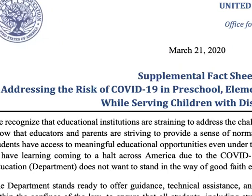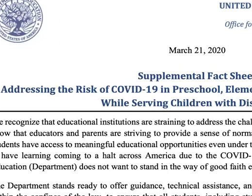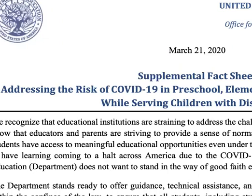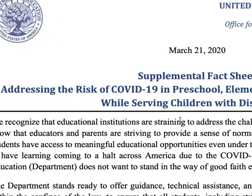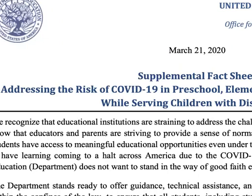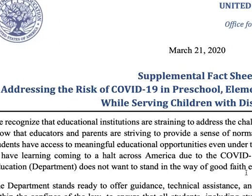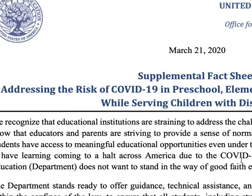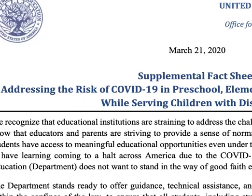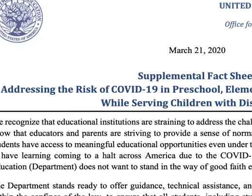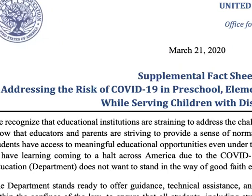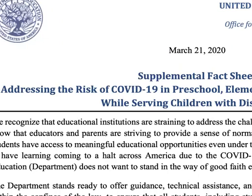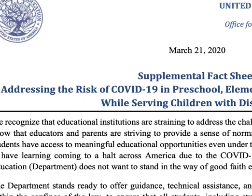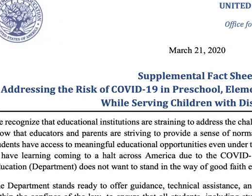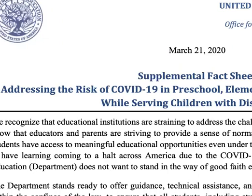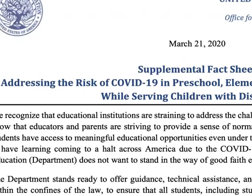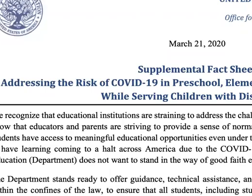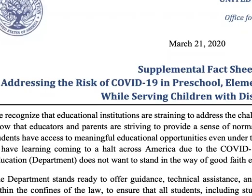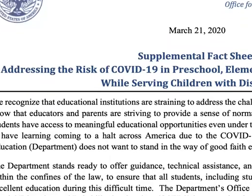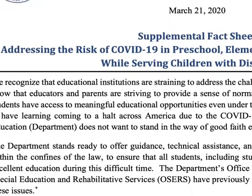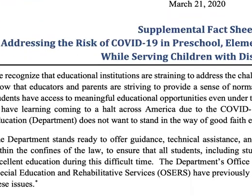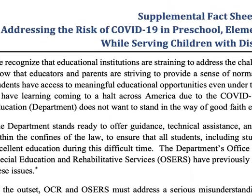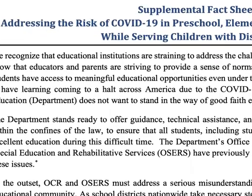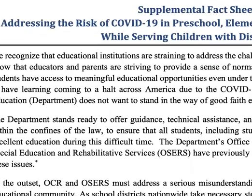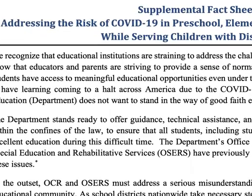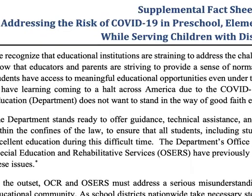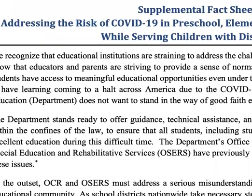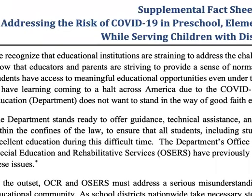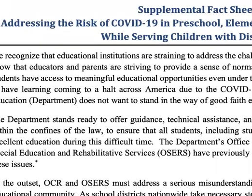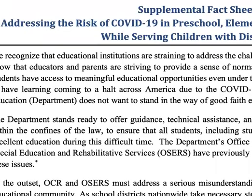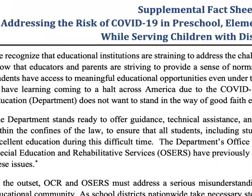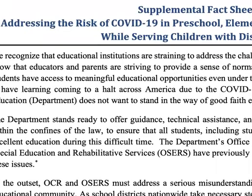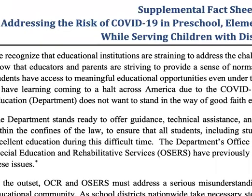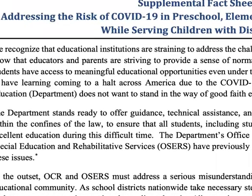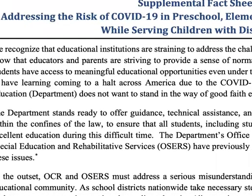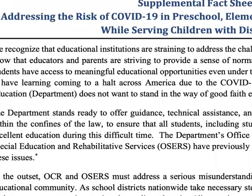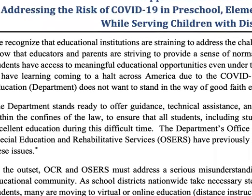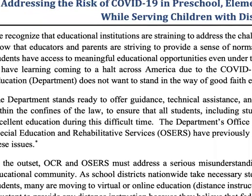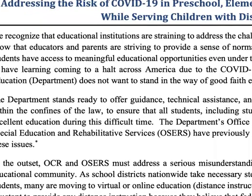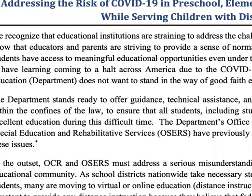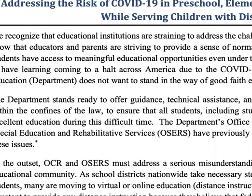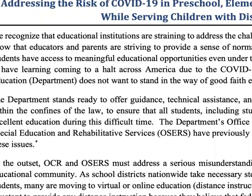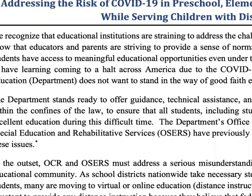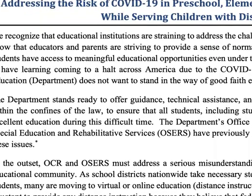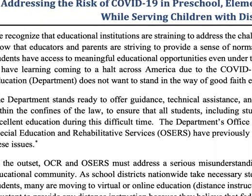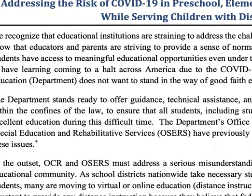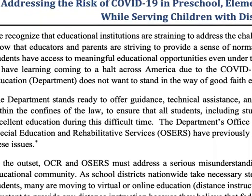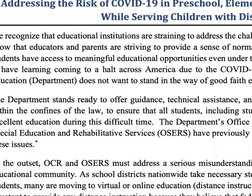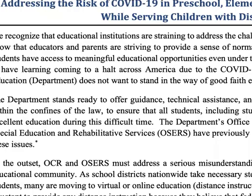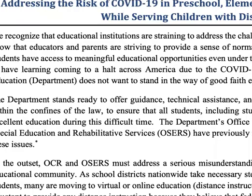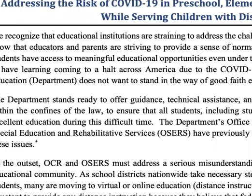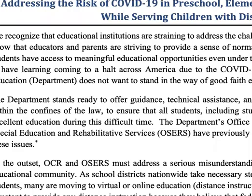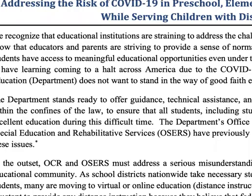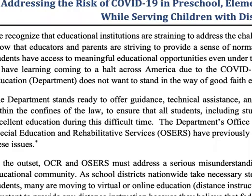documentations, including this one, that, you know, gives some information on, you know, the best way to